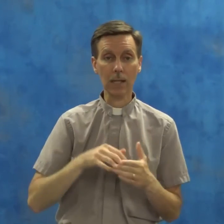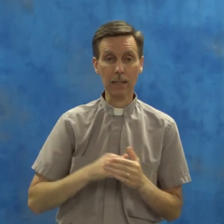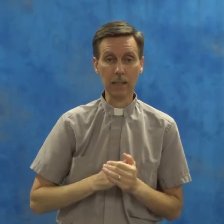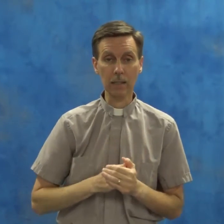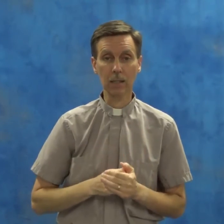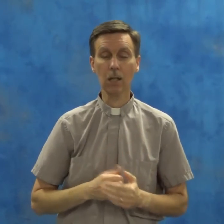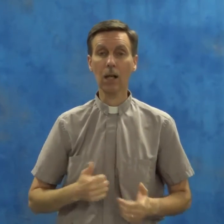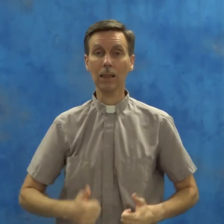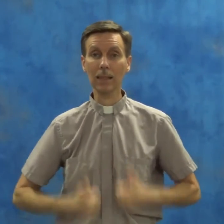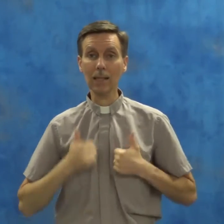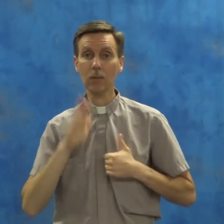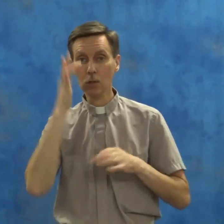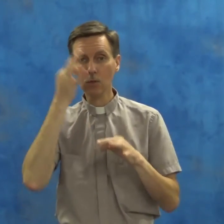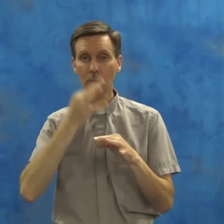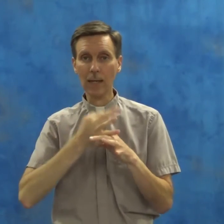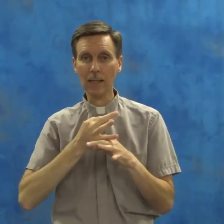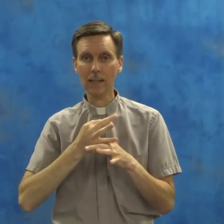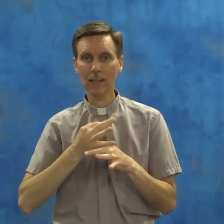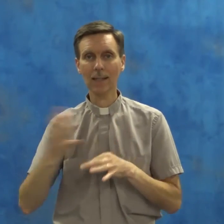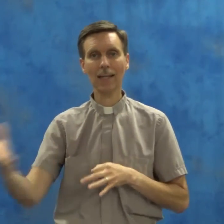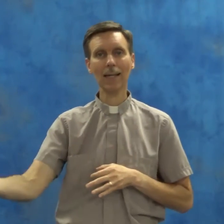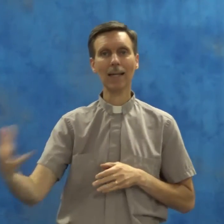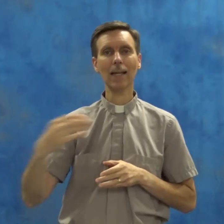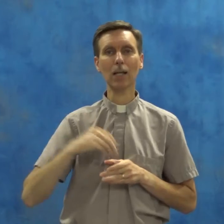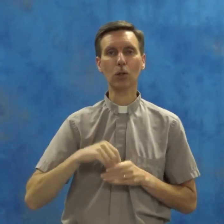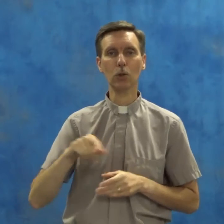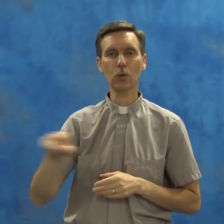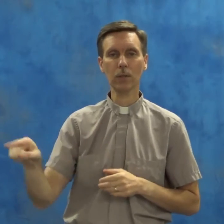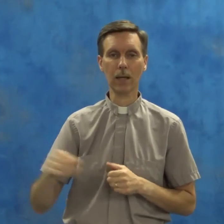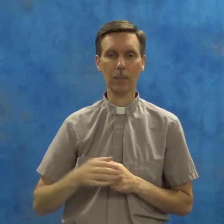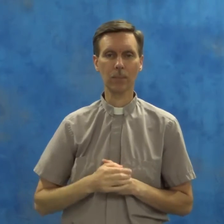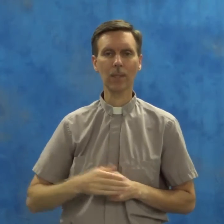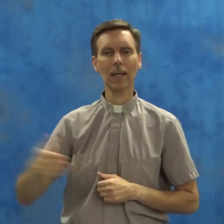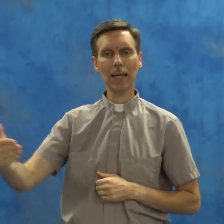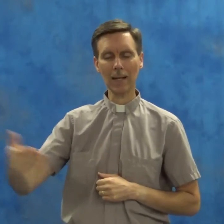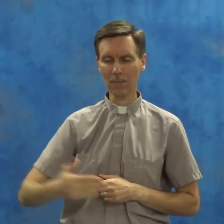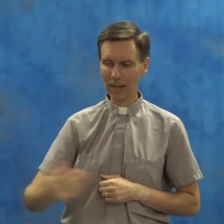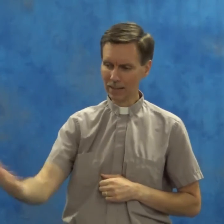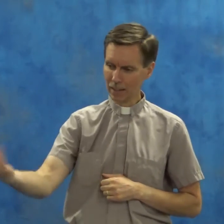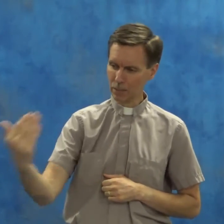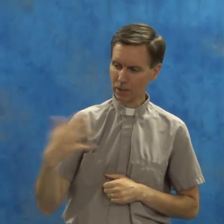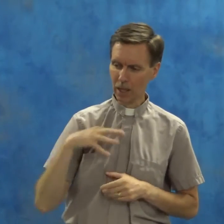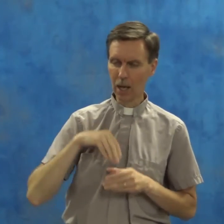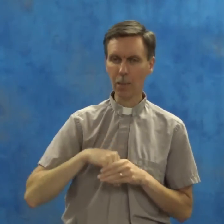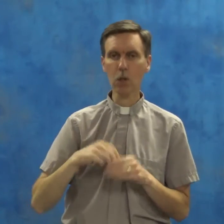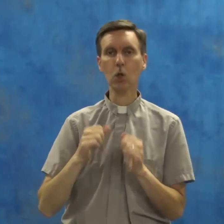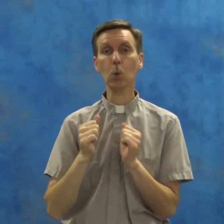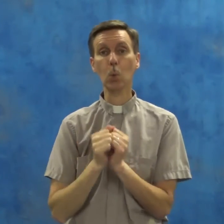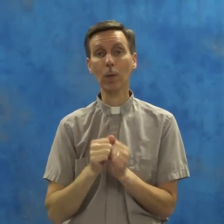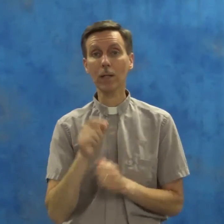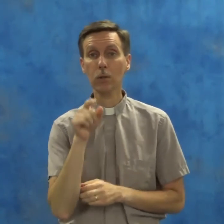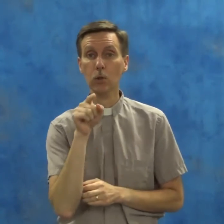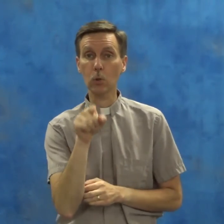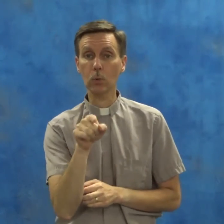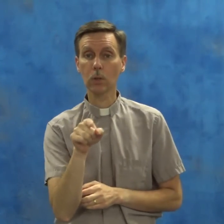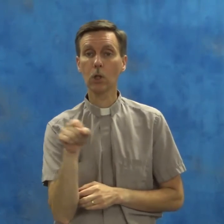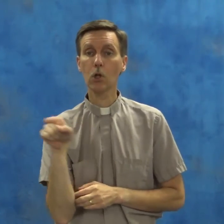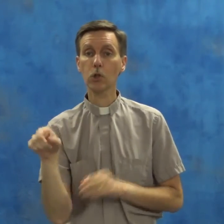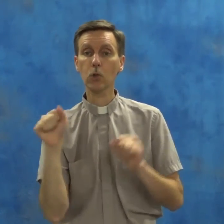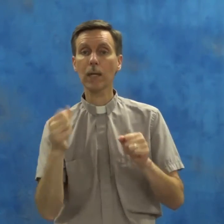studying, living your faith, include them. Invite them to come with you so they